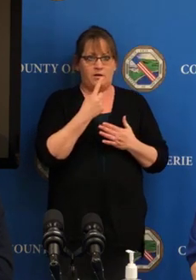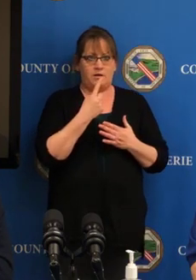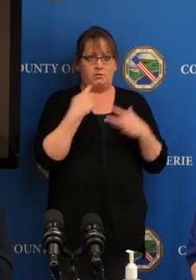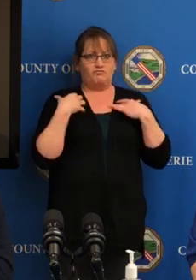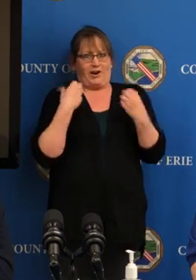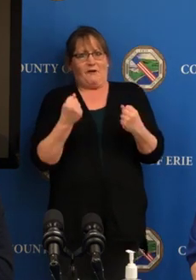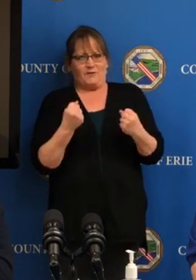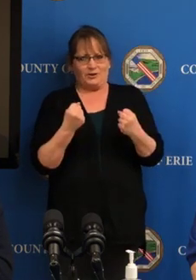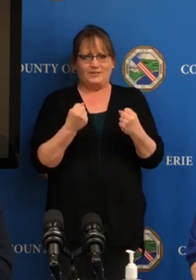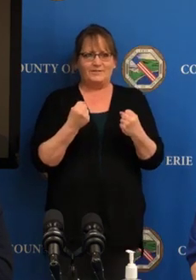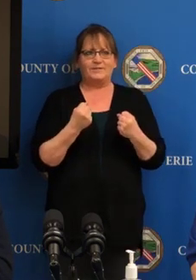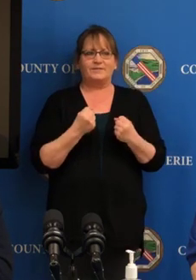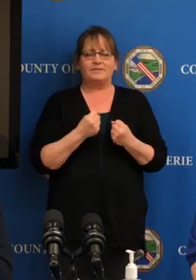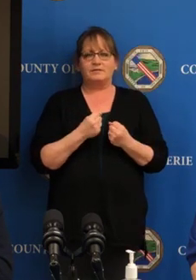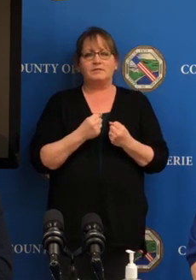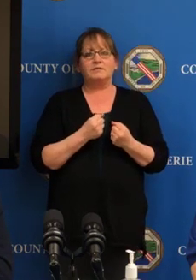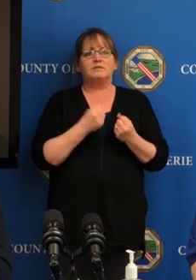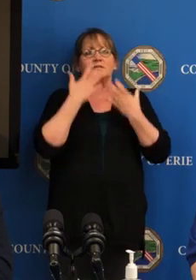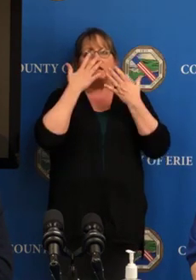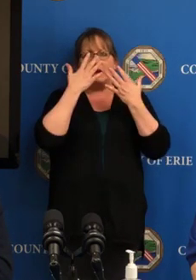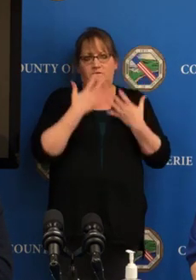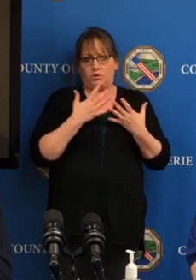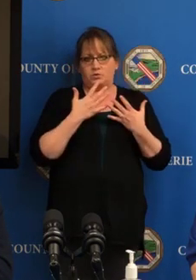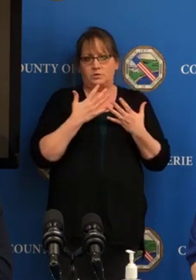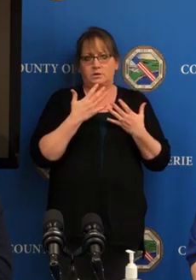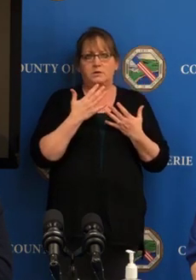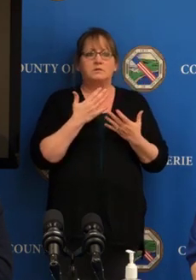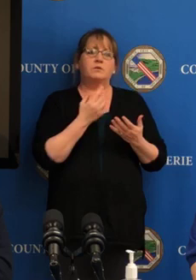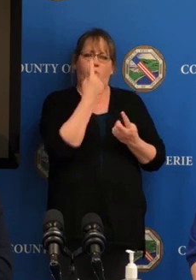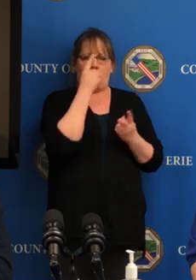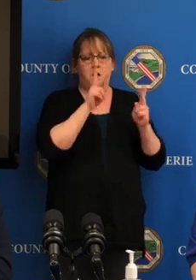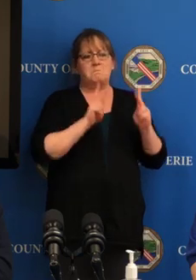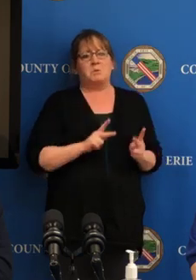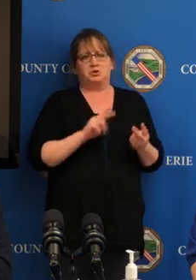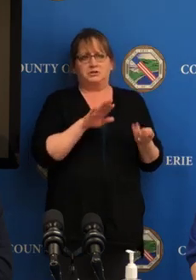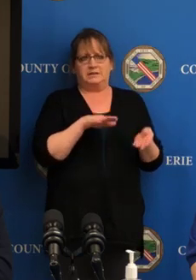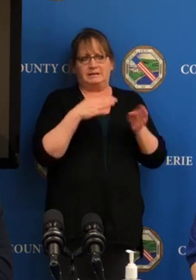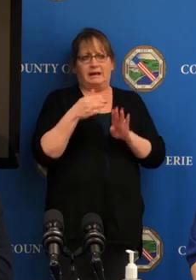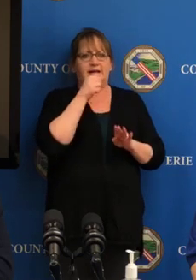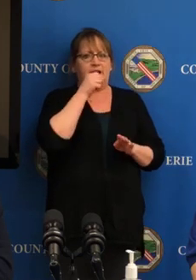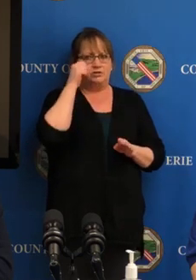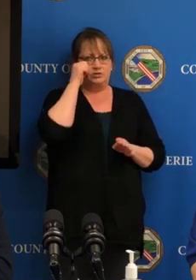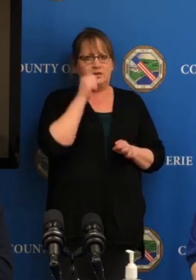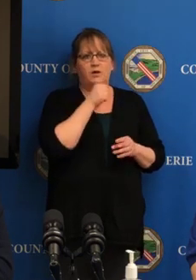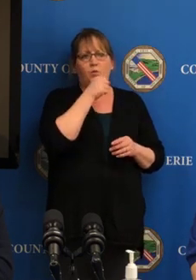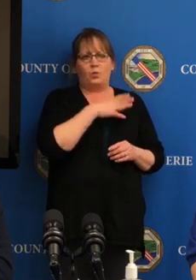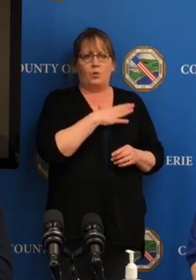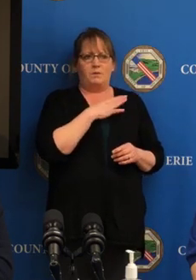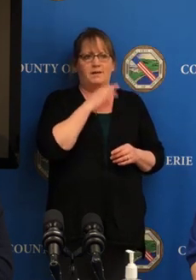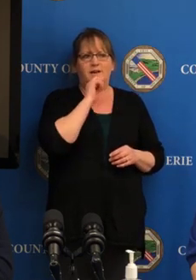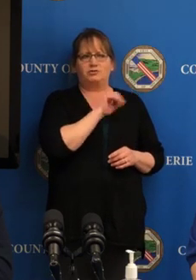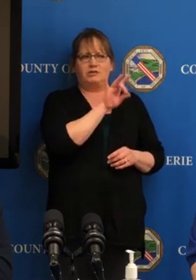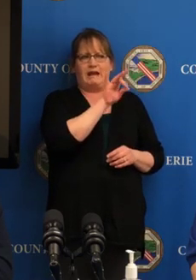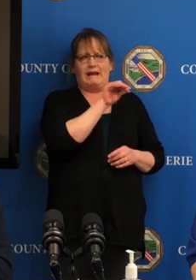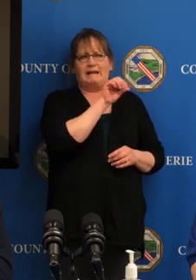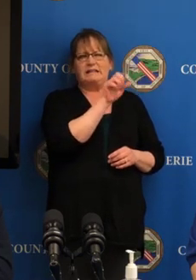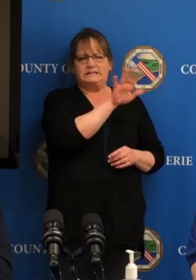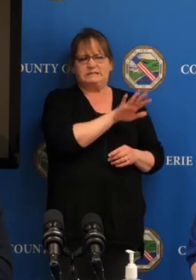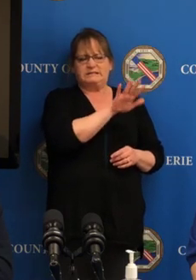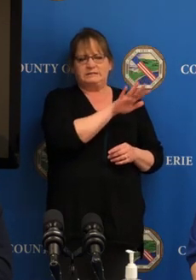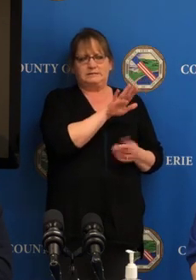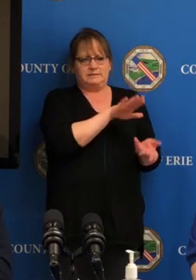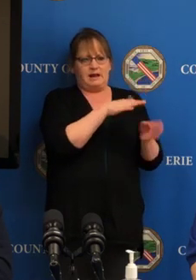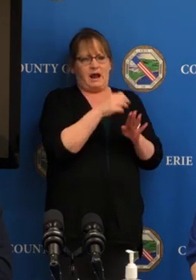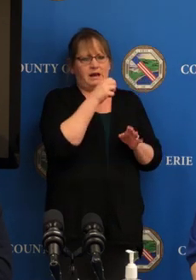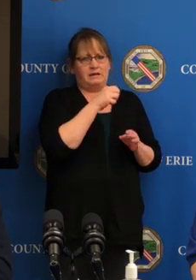recovered. Unfortunately, as we announced yesterday, we had one individual, a woman in her 80s, die yesterday. I express